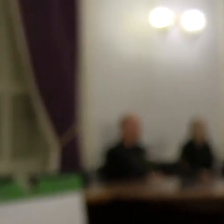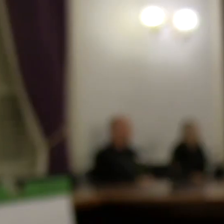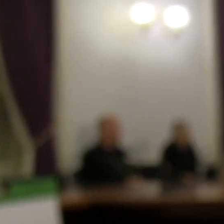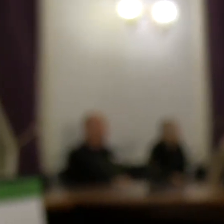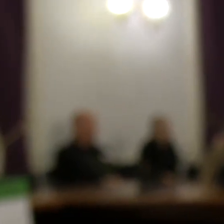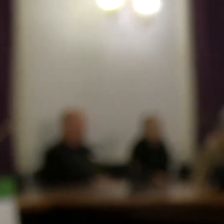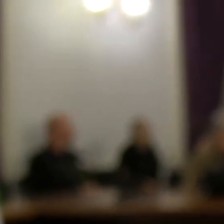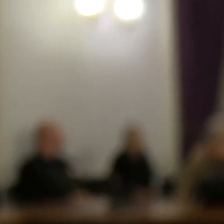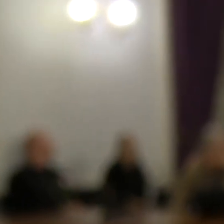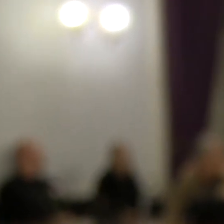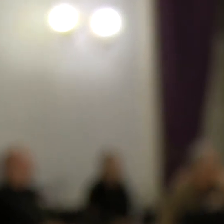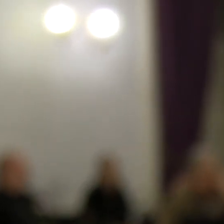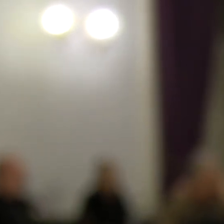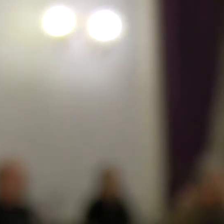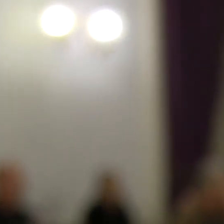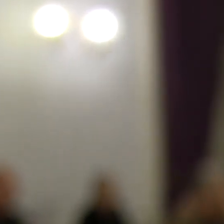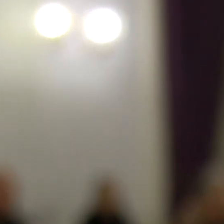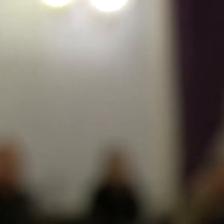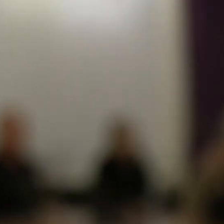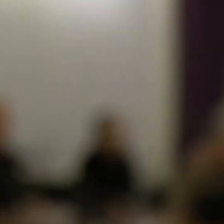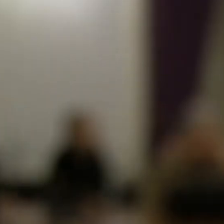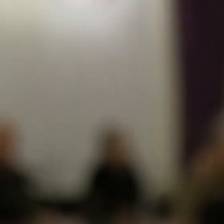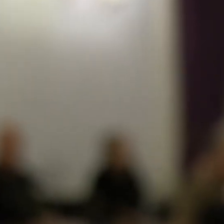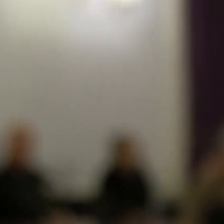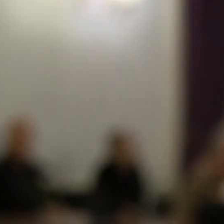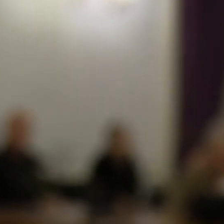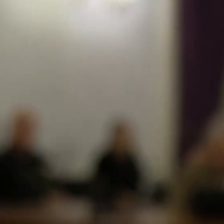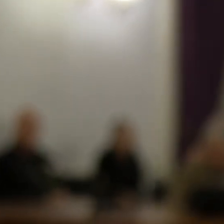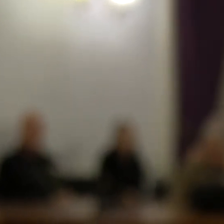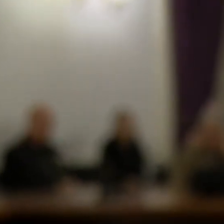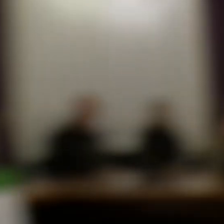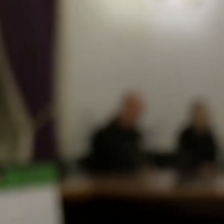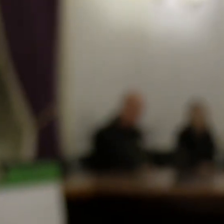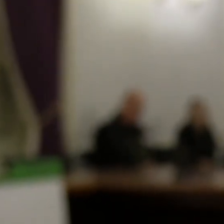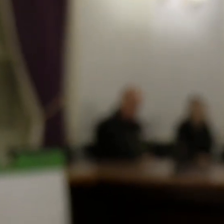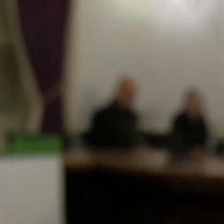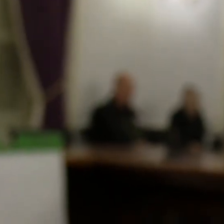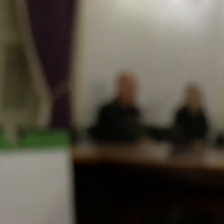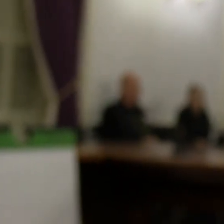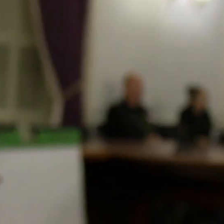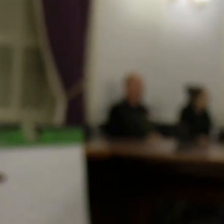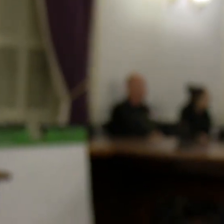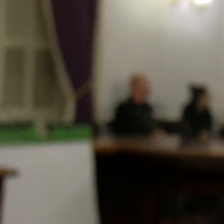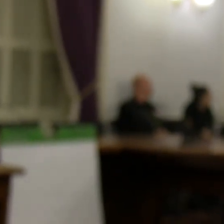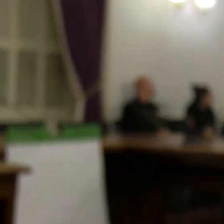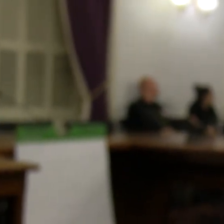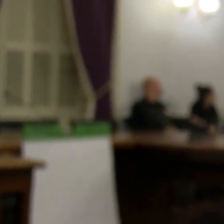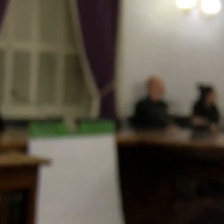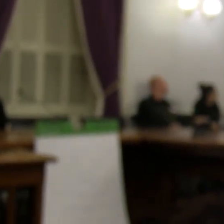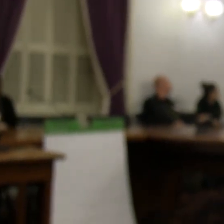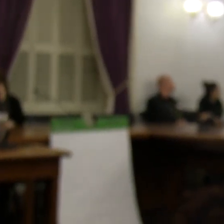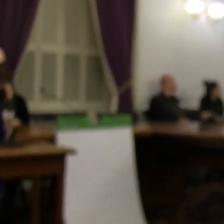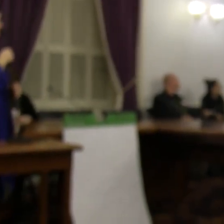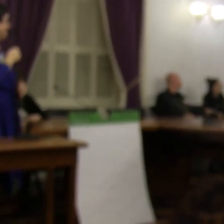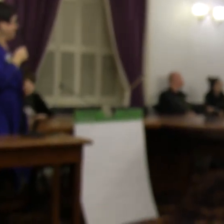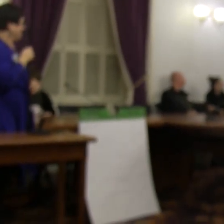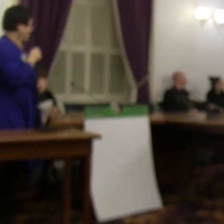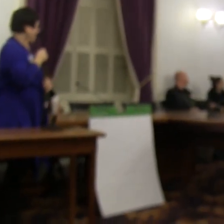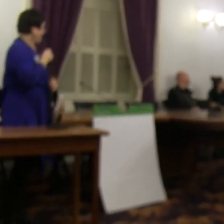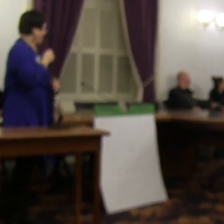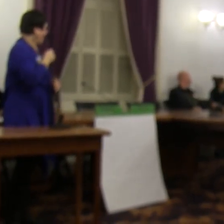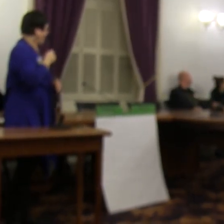of the basics that people take for granted? You can't read things, it's very hard for me to